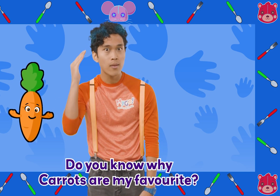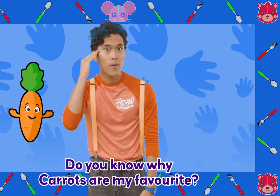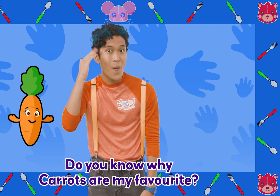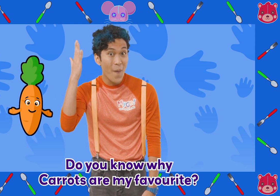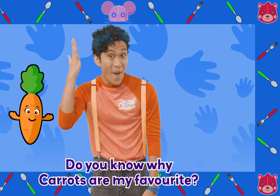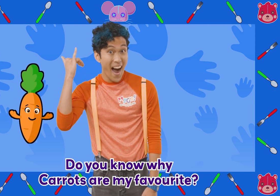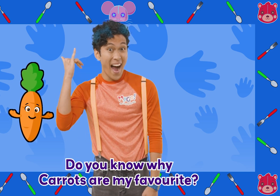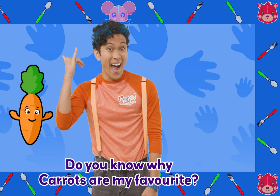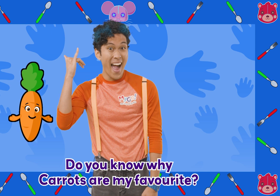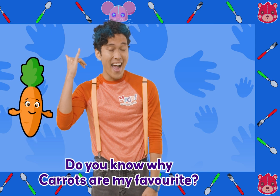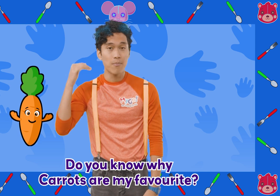favorite?